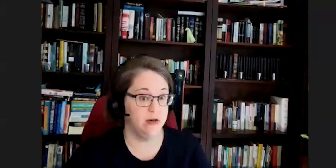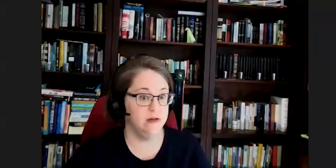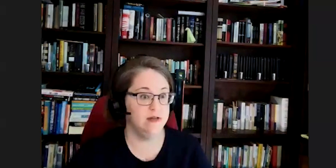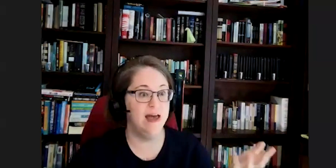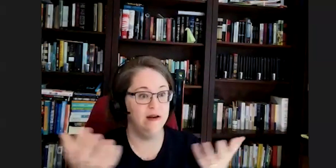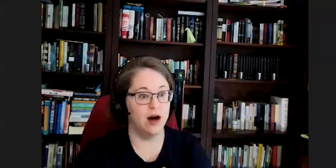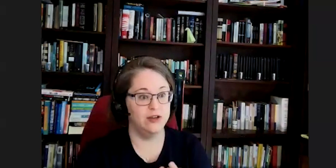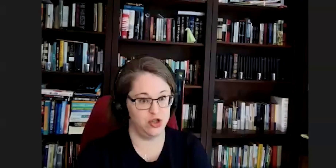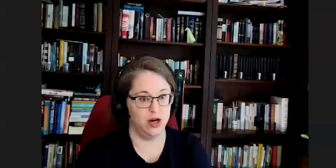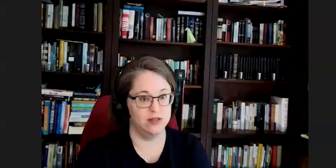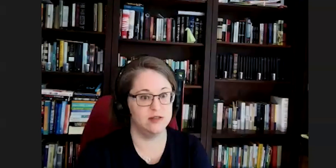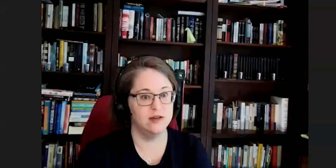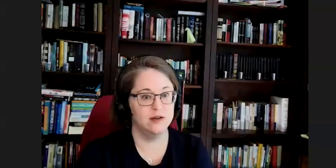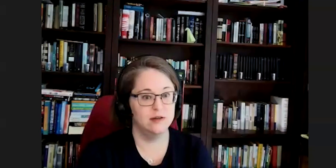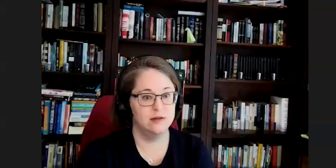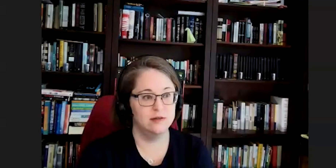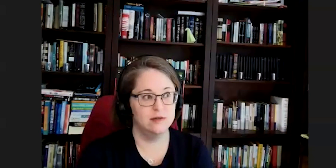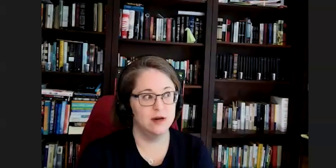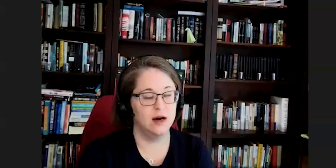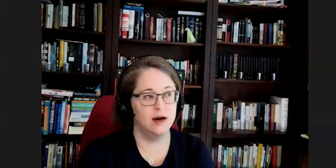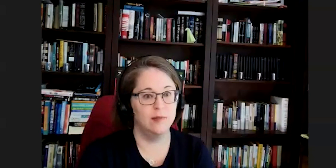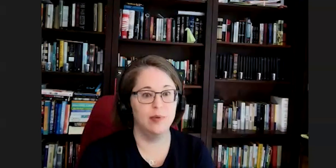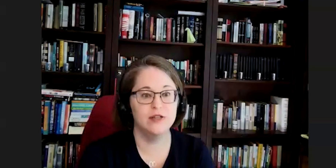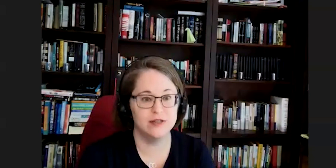as partners and not just